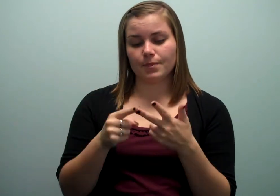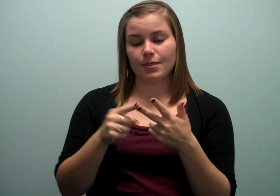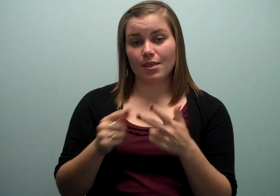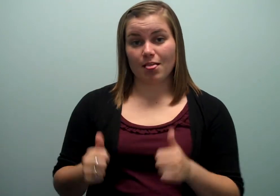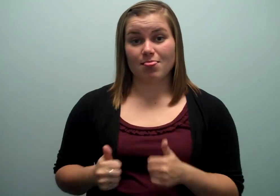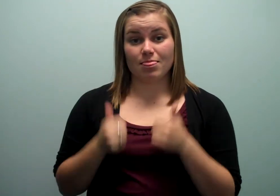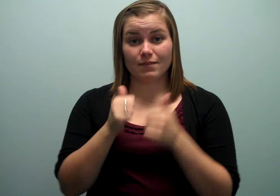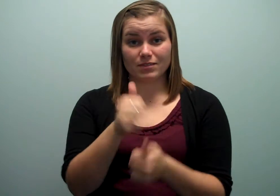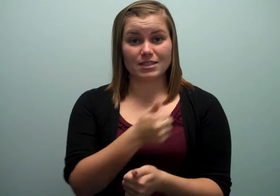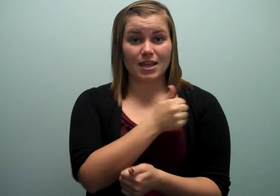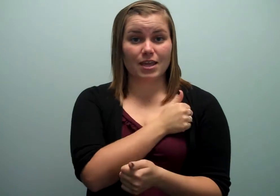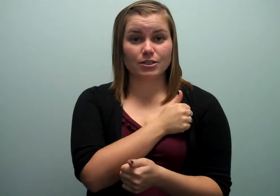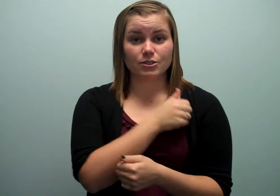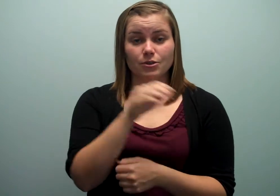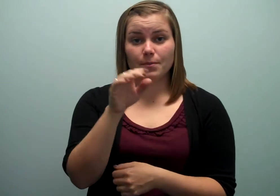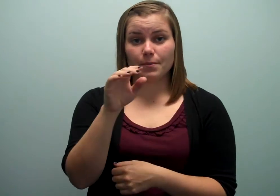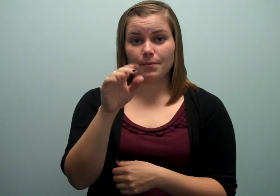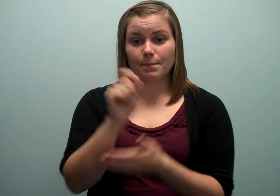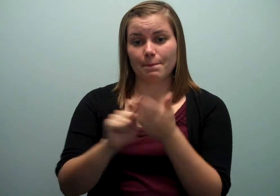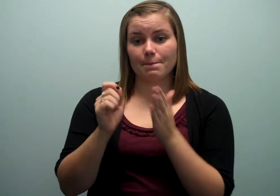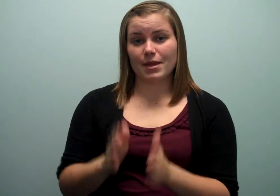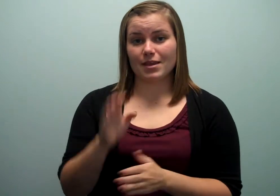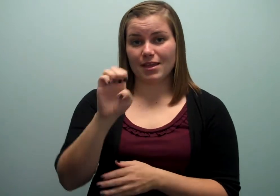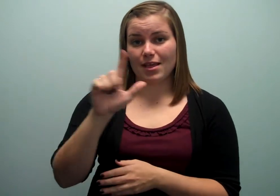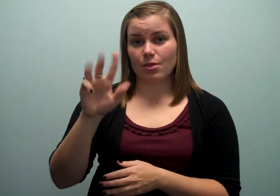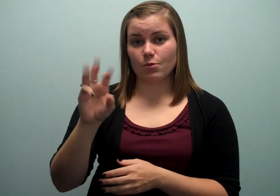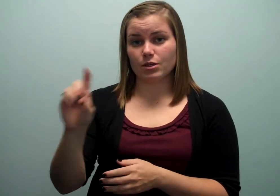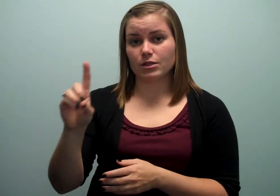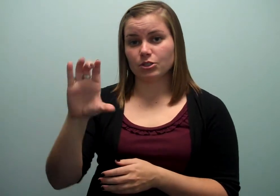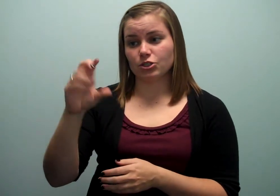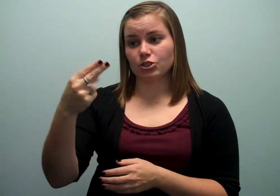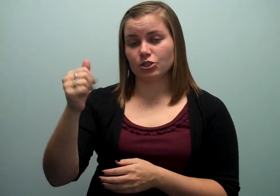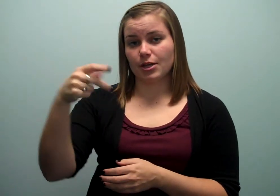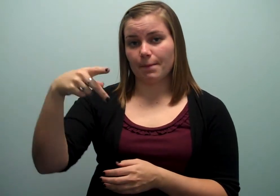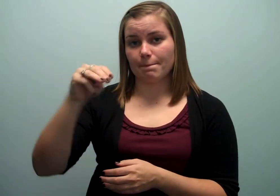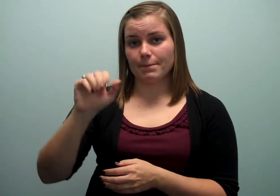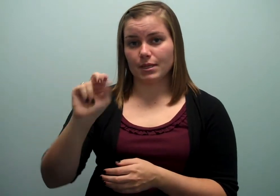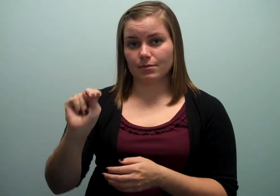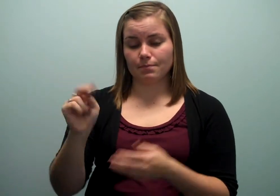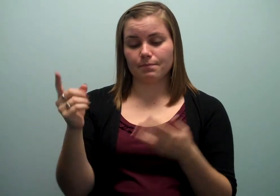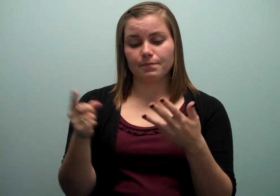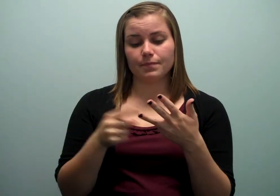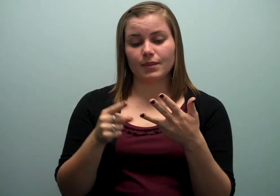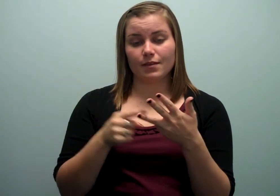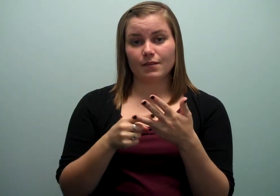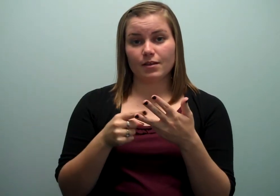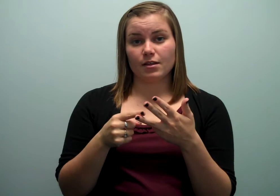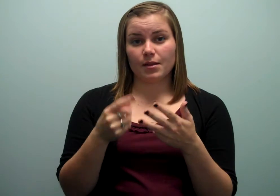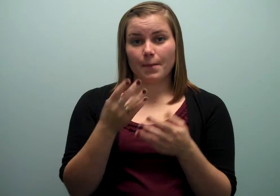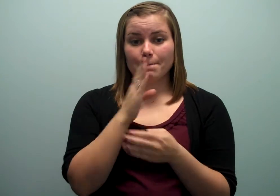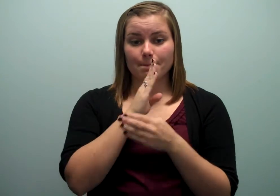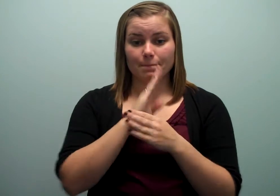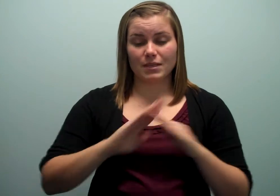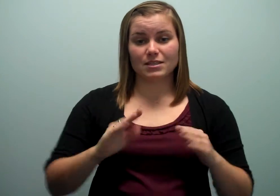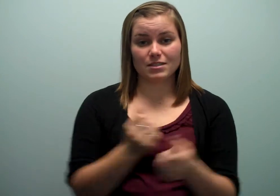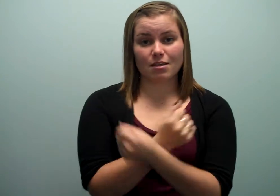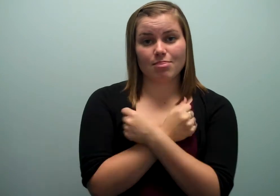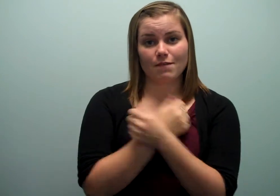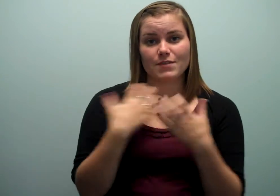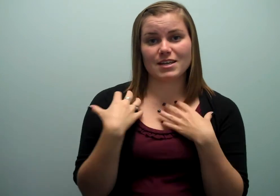Attitude by Elwood N. Chapman, and finally, Peace, Love, and Healing by Dr.